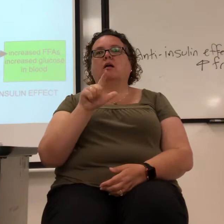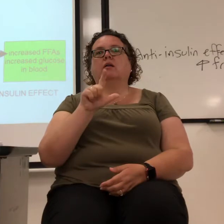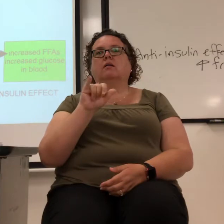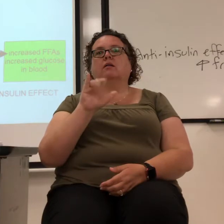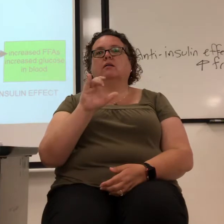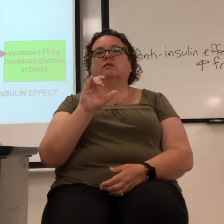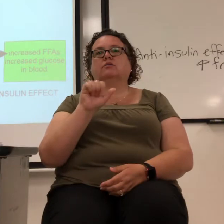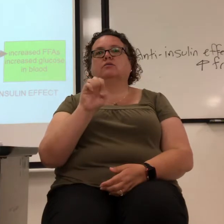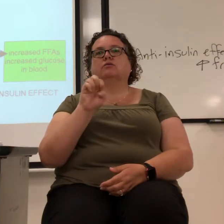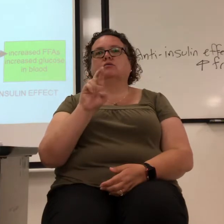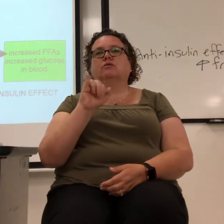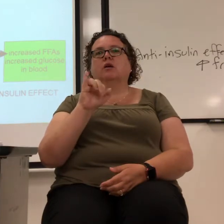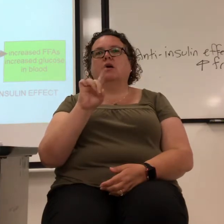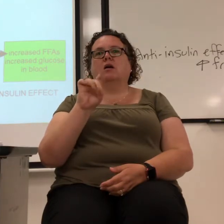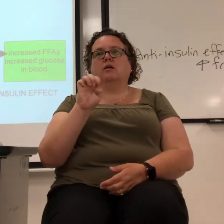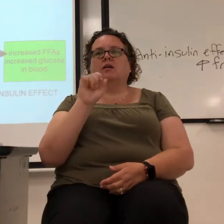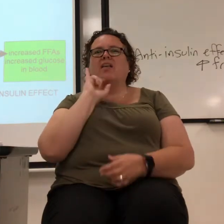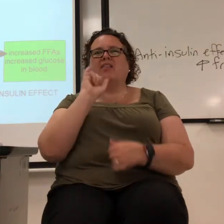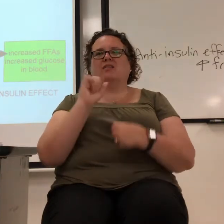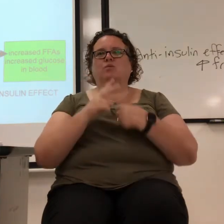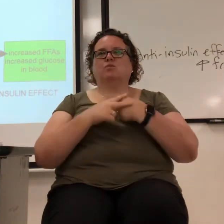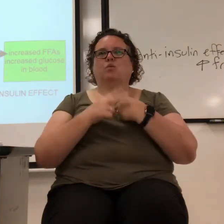of fat.